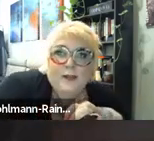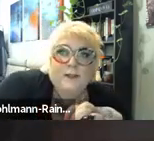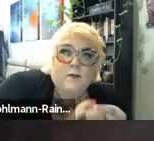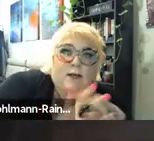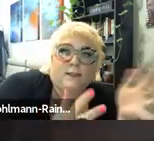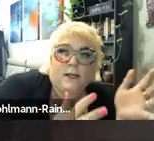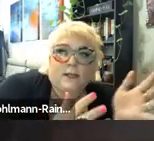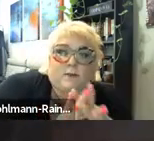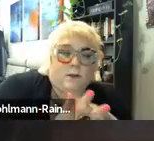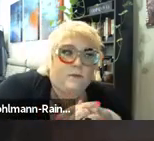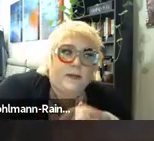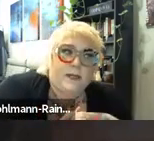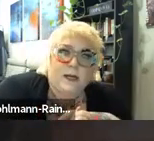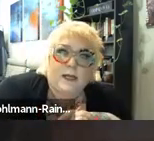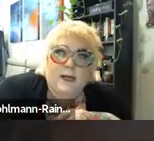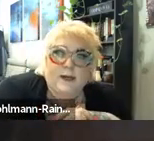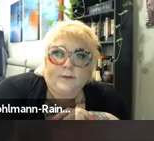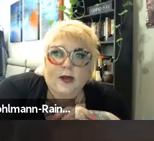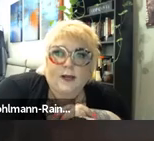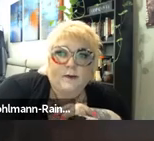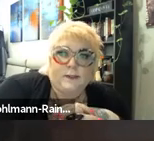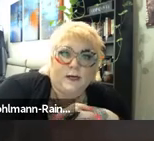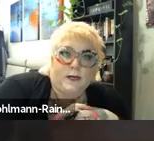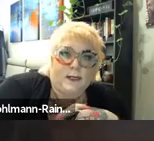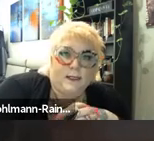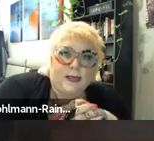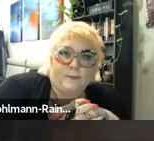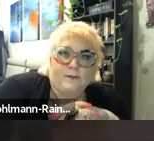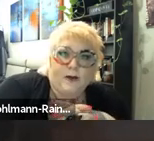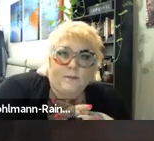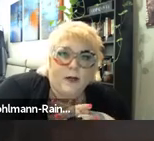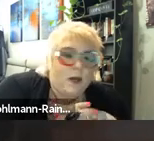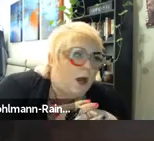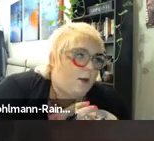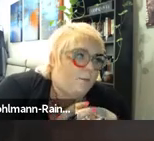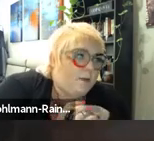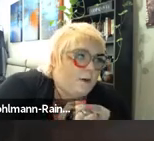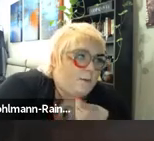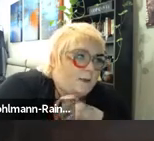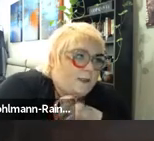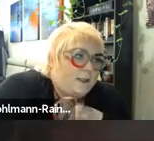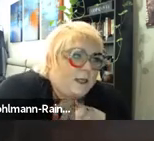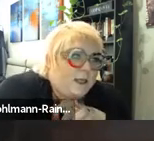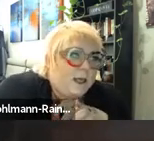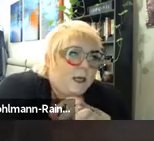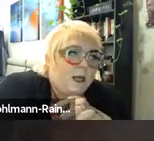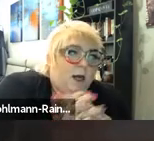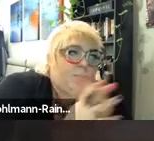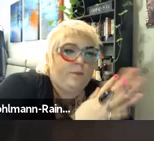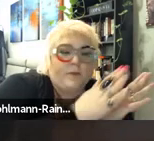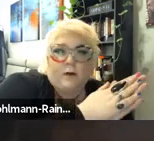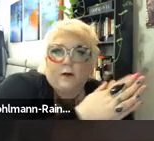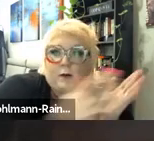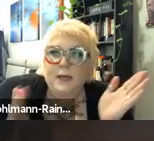so the state the social movements theory that i've uh used here is adapted from um bloomer mouse and tilly